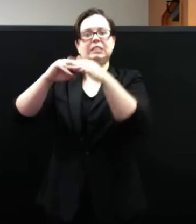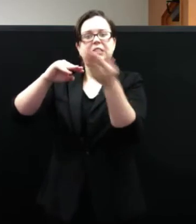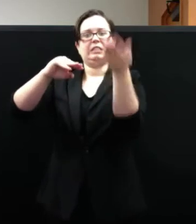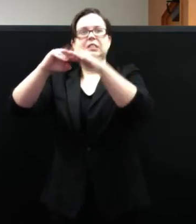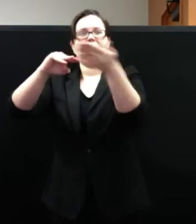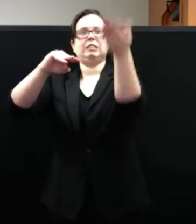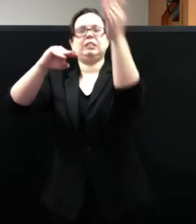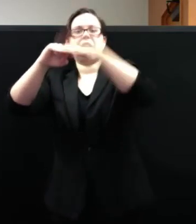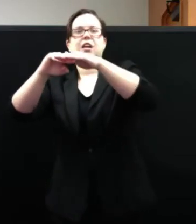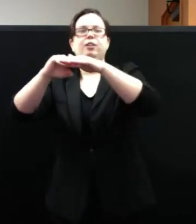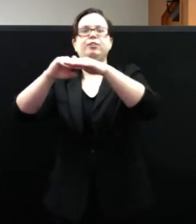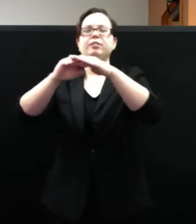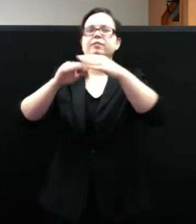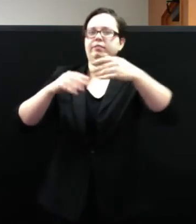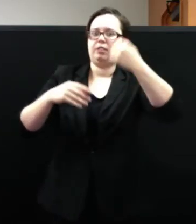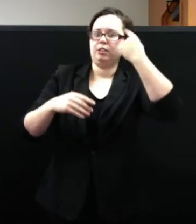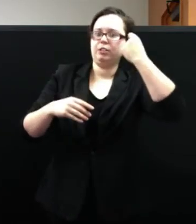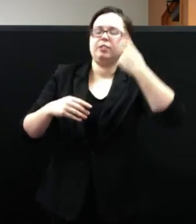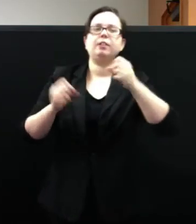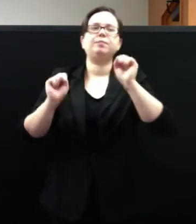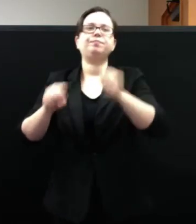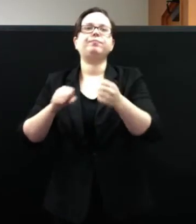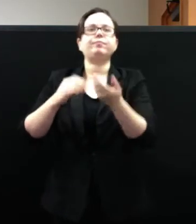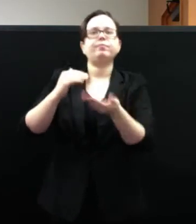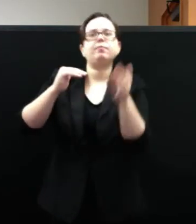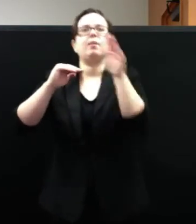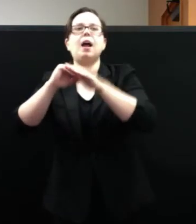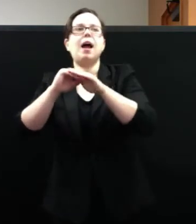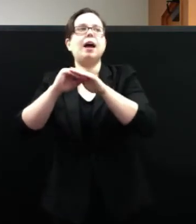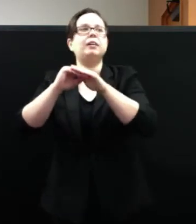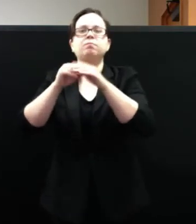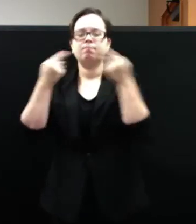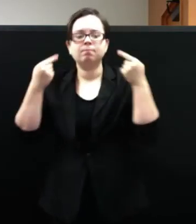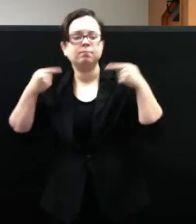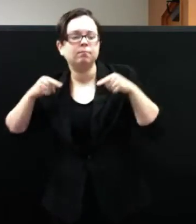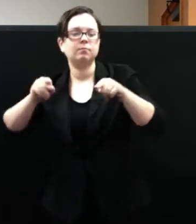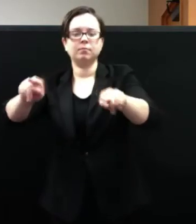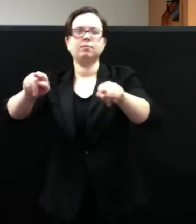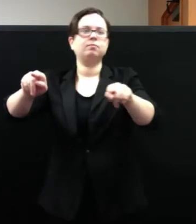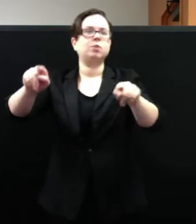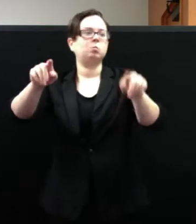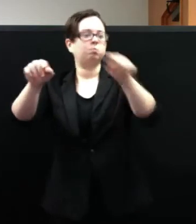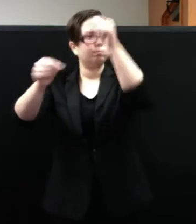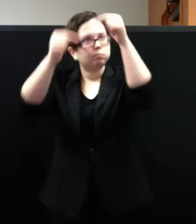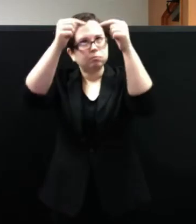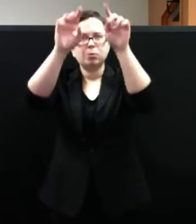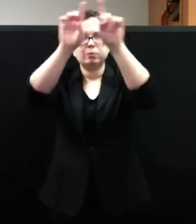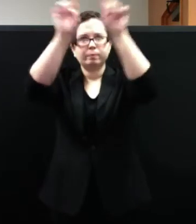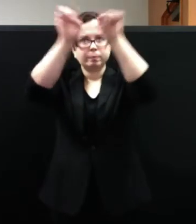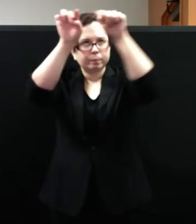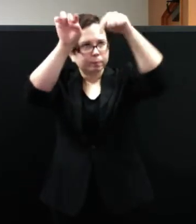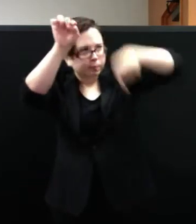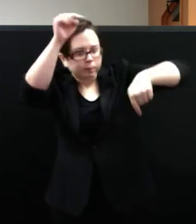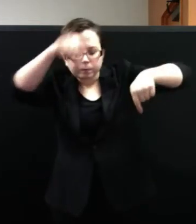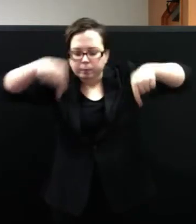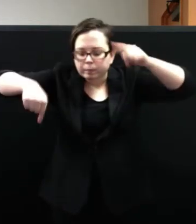branching patterns and parallel patterns. Oh, by the way, if they do it in complete silence, they do it much better and much more